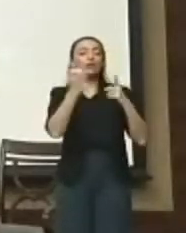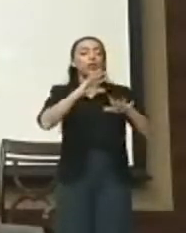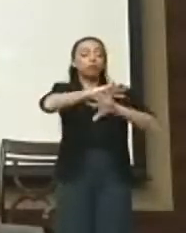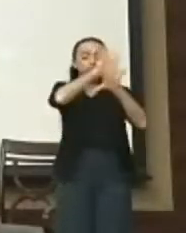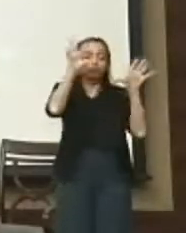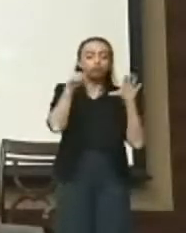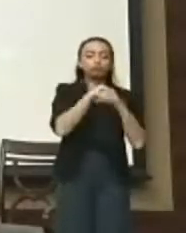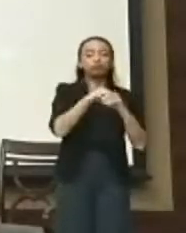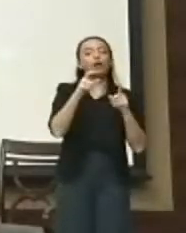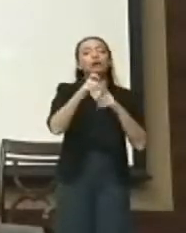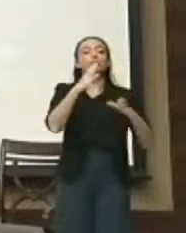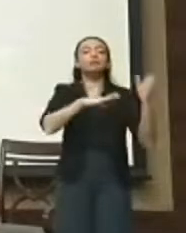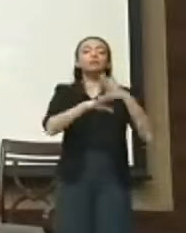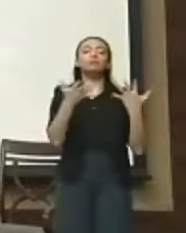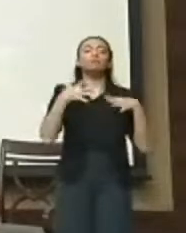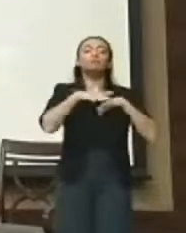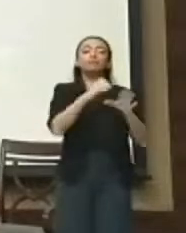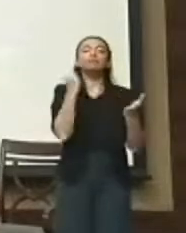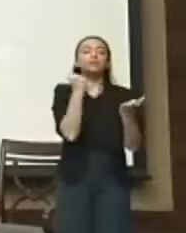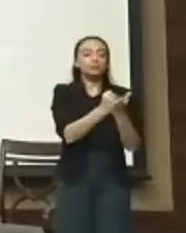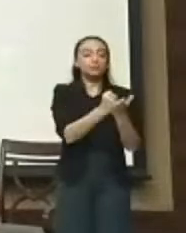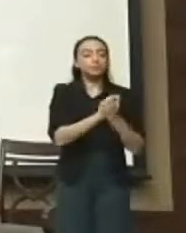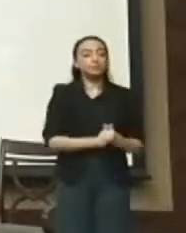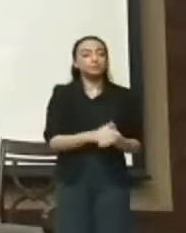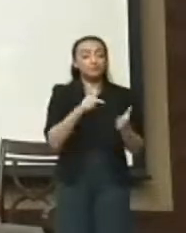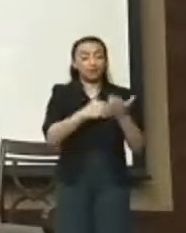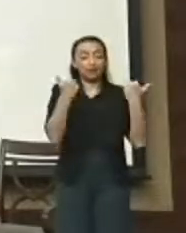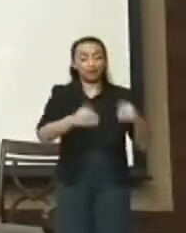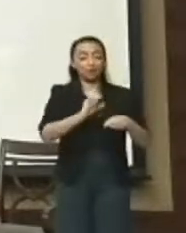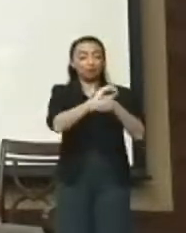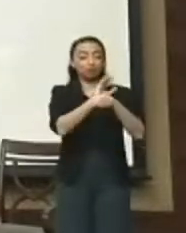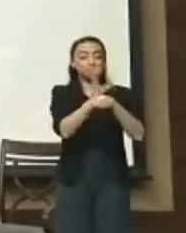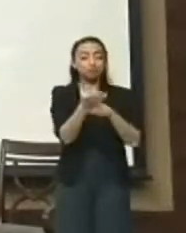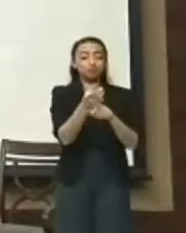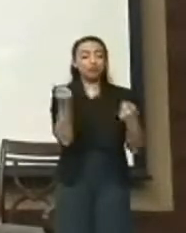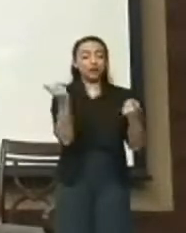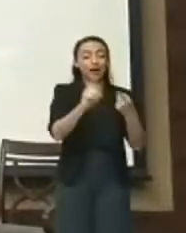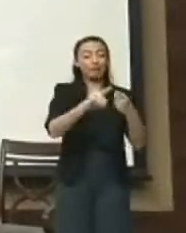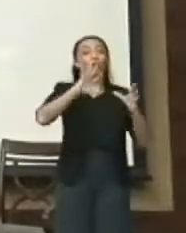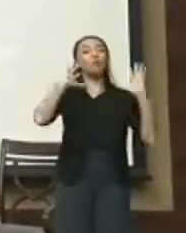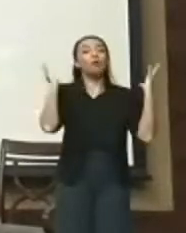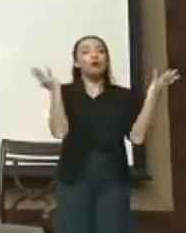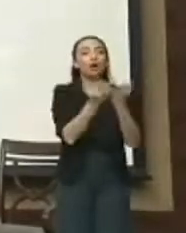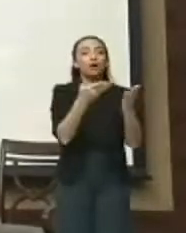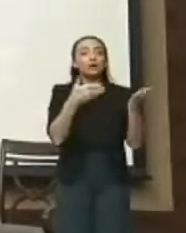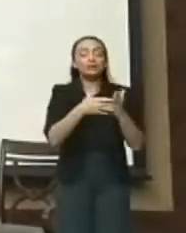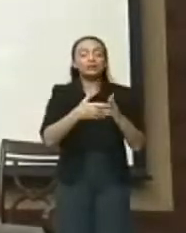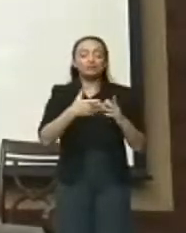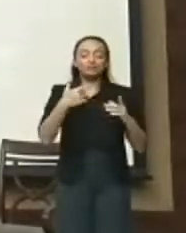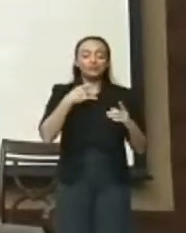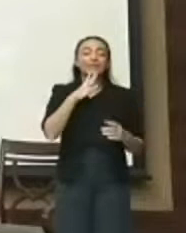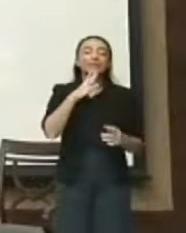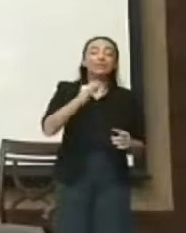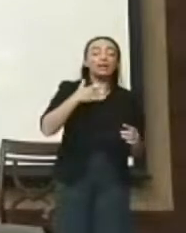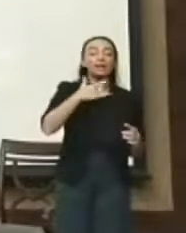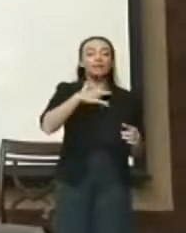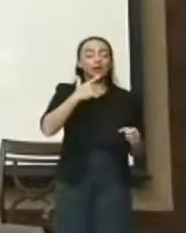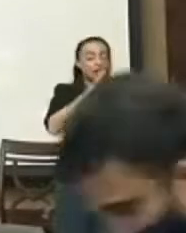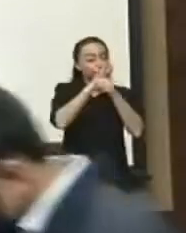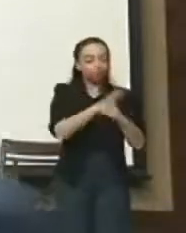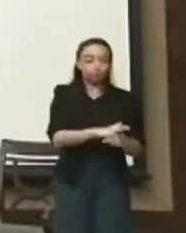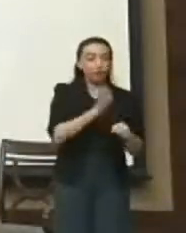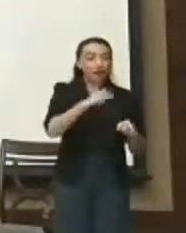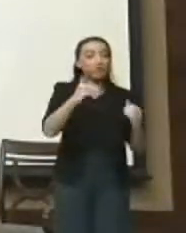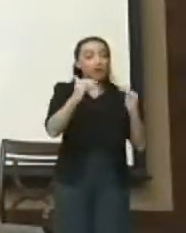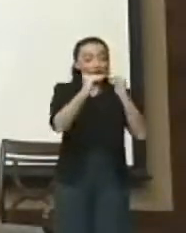life. The global crisis of COVID-19 has not only deepened the existing